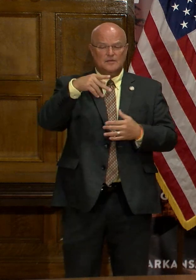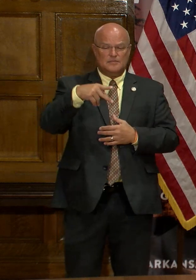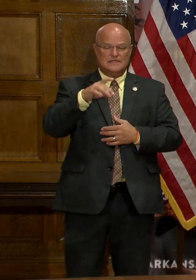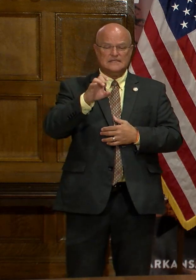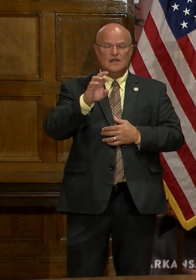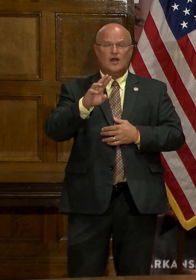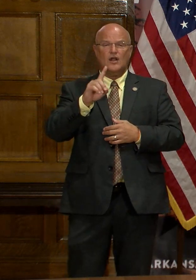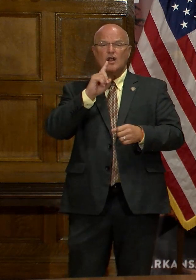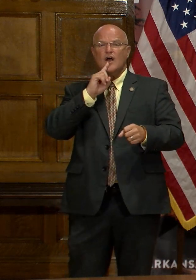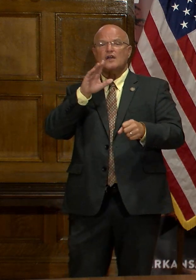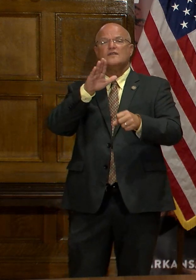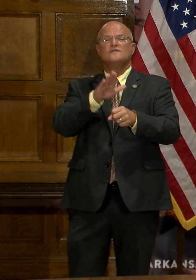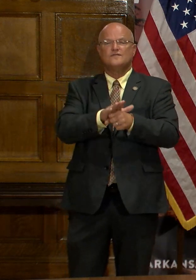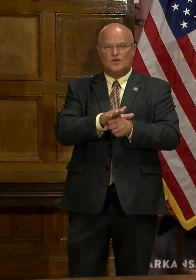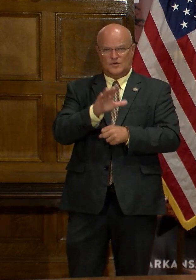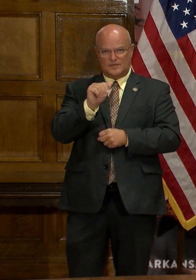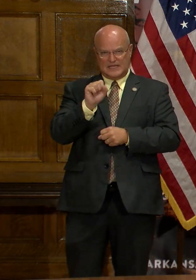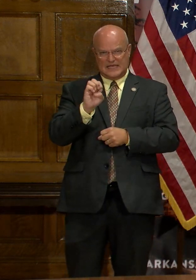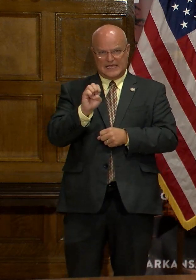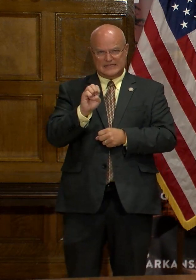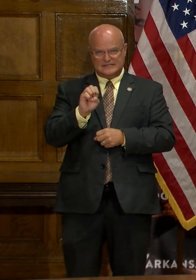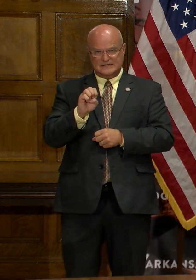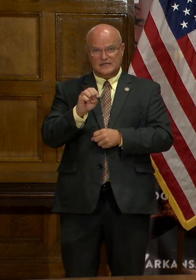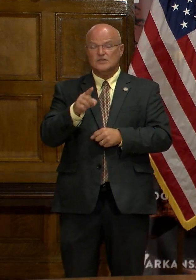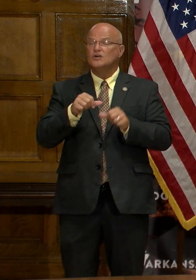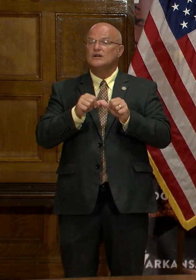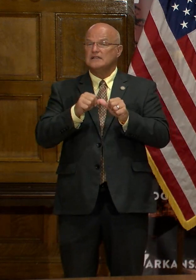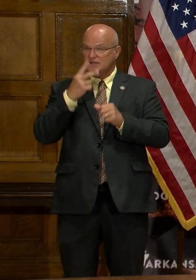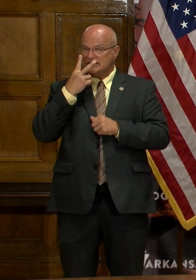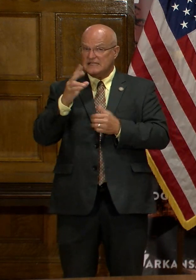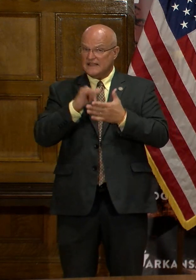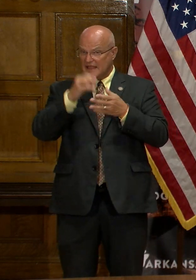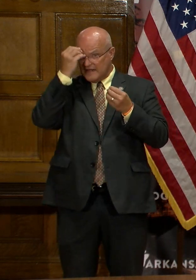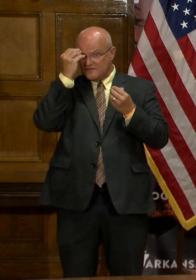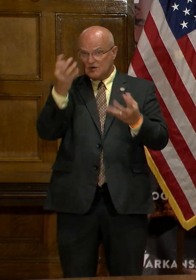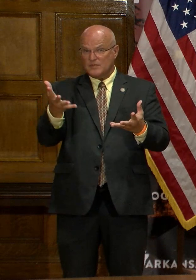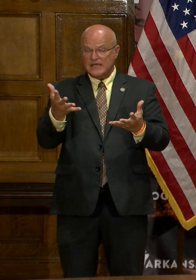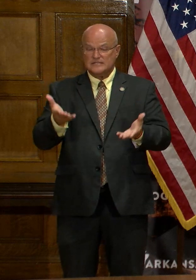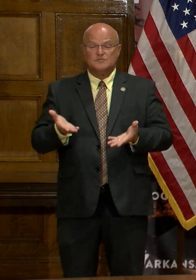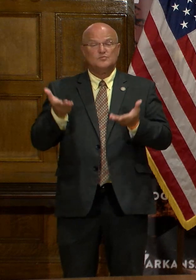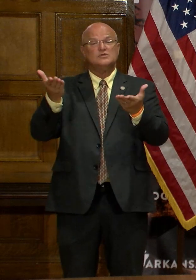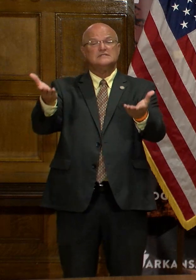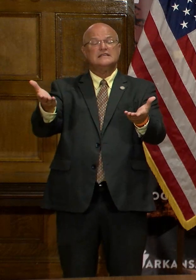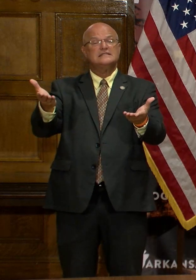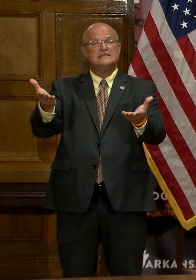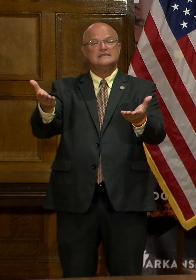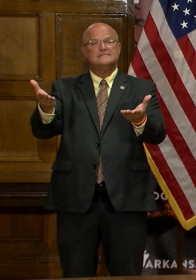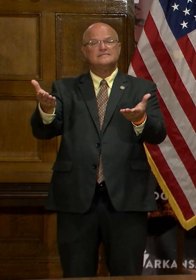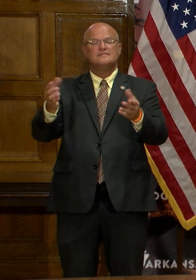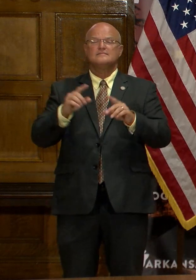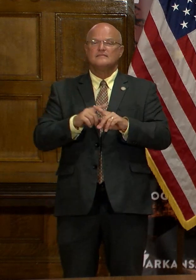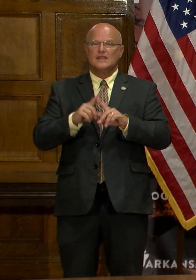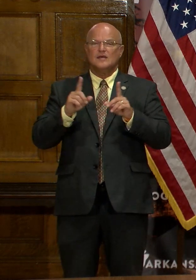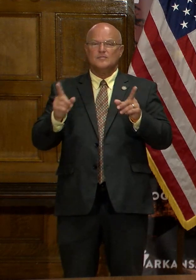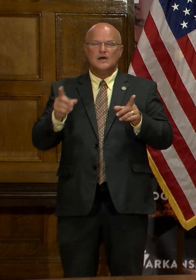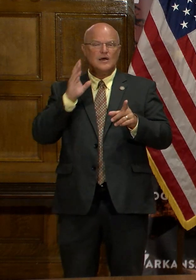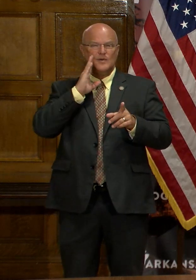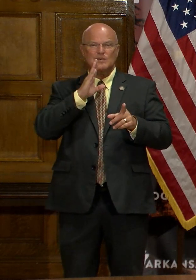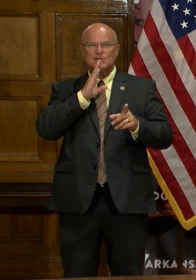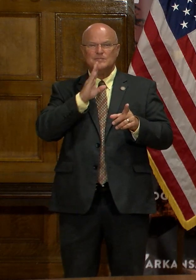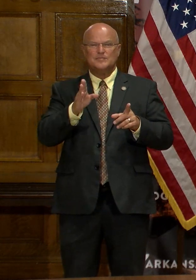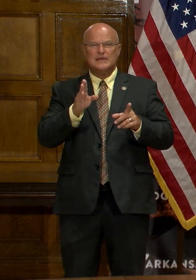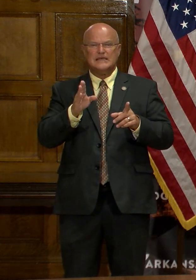the confirmed case. And so you'll continue to see that information presented publicly, but it will